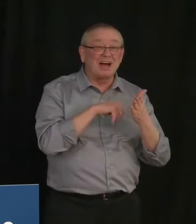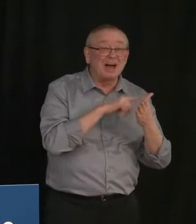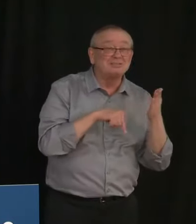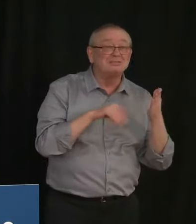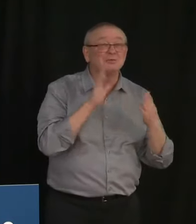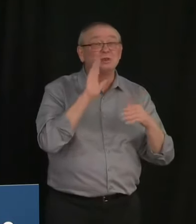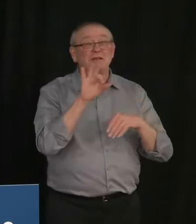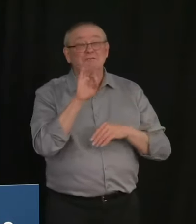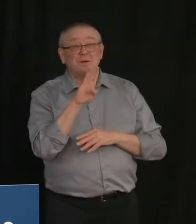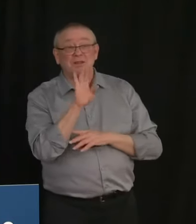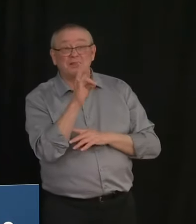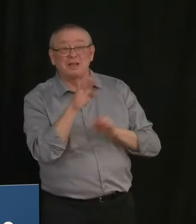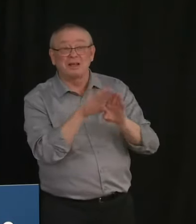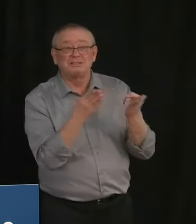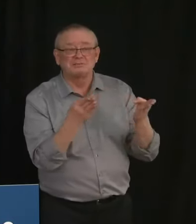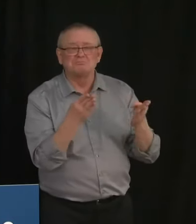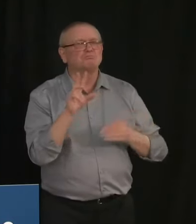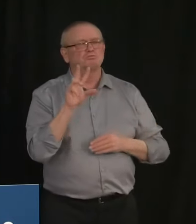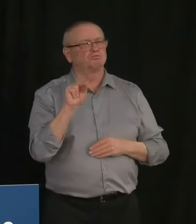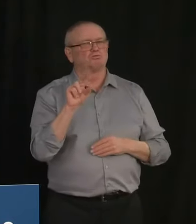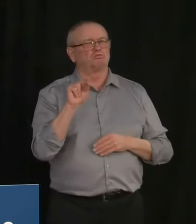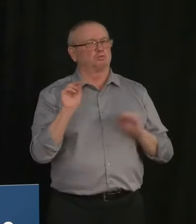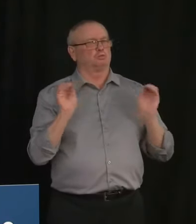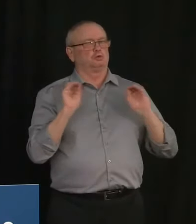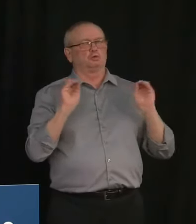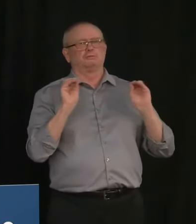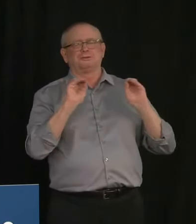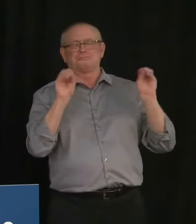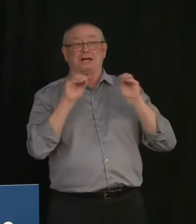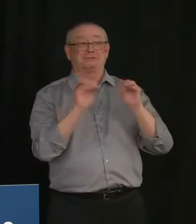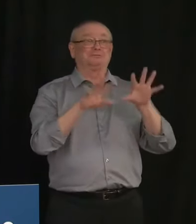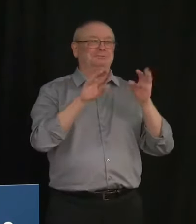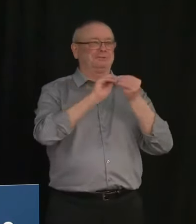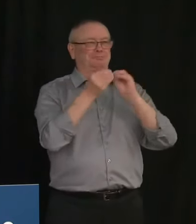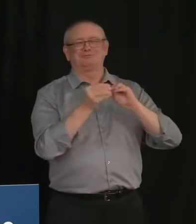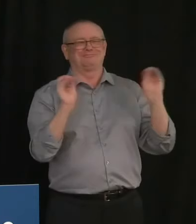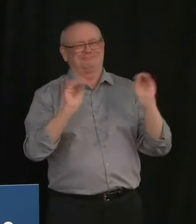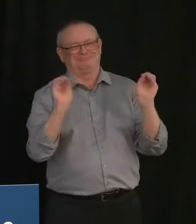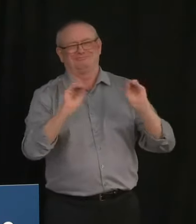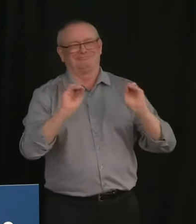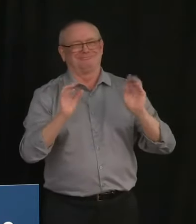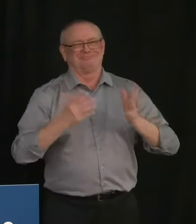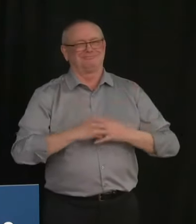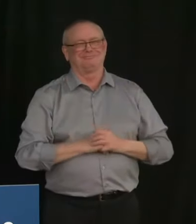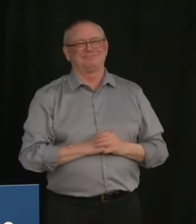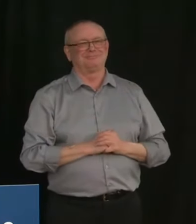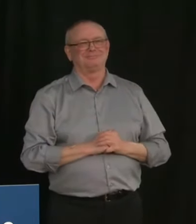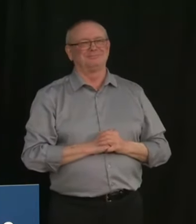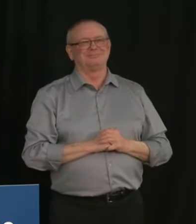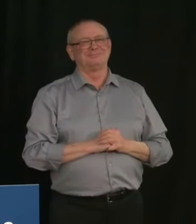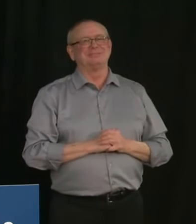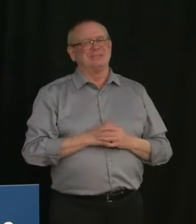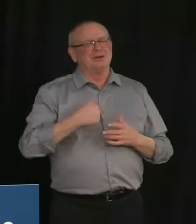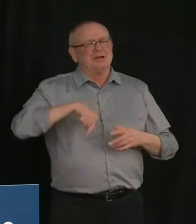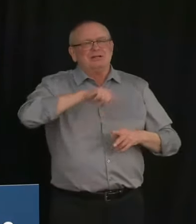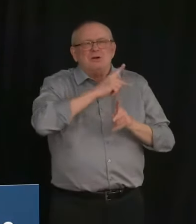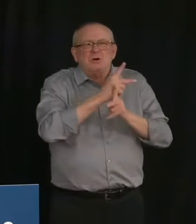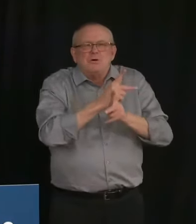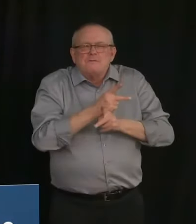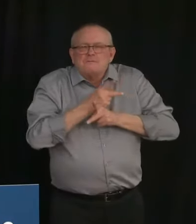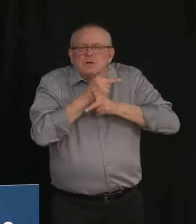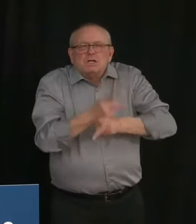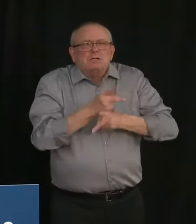no specific number of variants of concern. What I will say is that we are watching carefully our case counts,